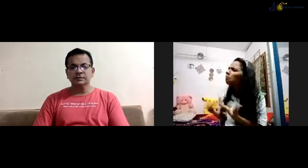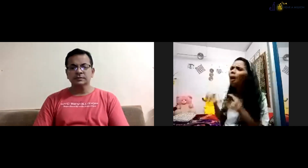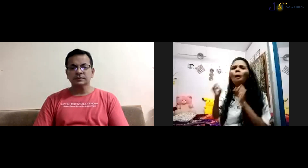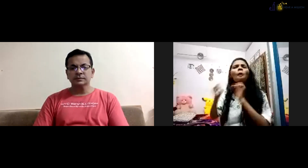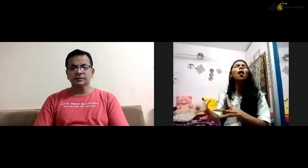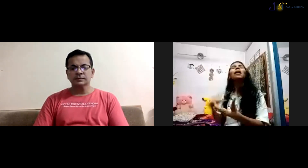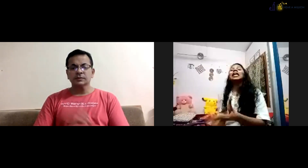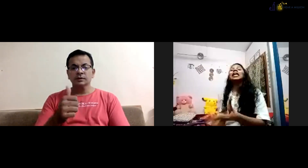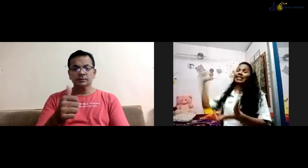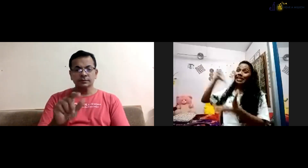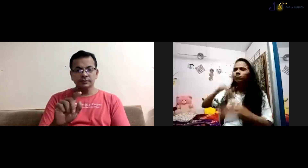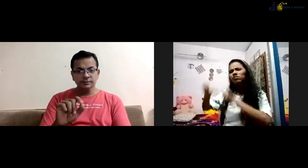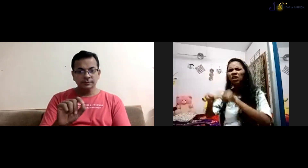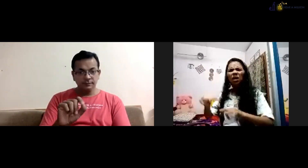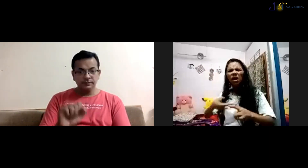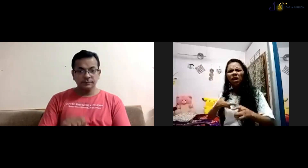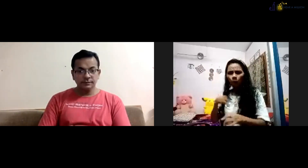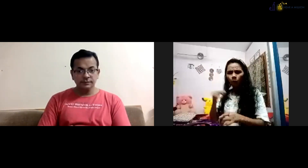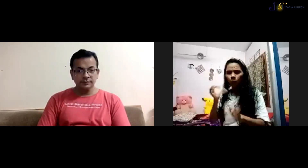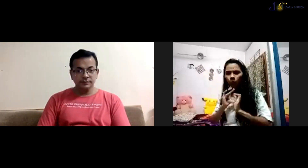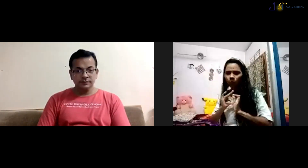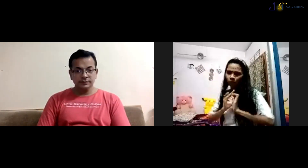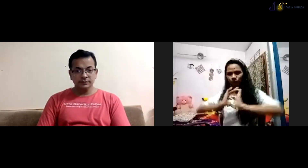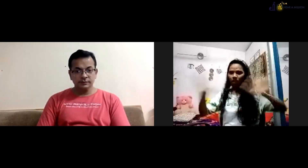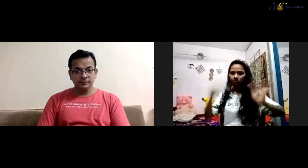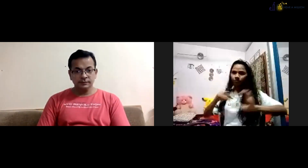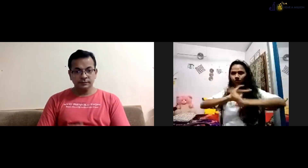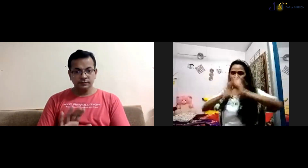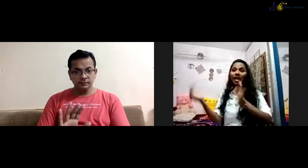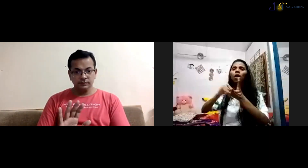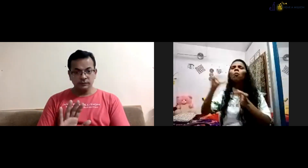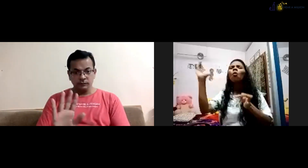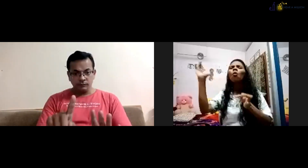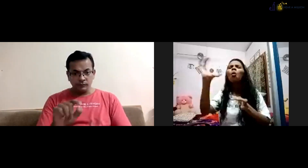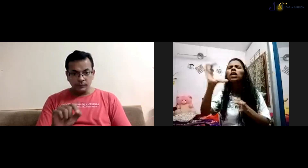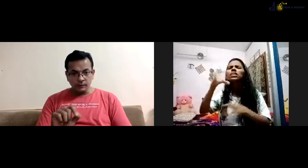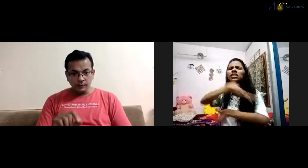Despite being disabled, I can work on computer, and people were thinking.